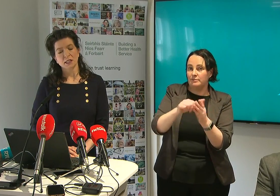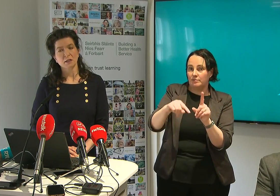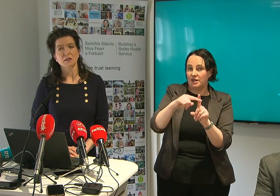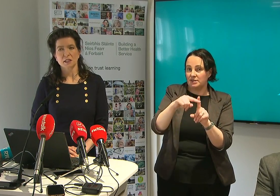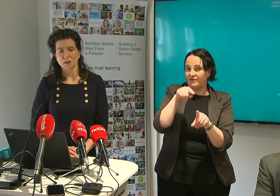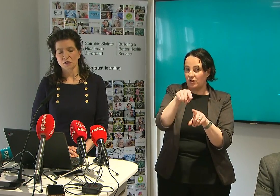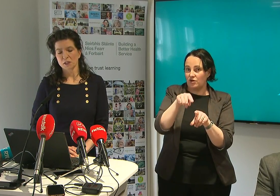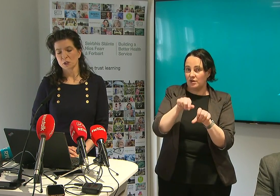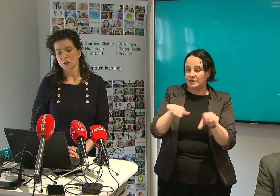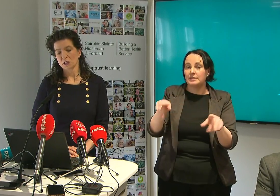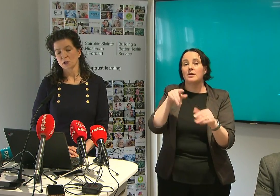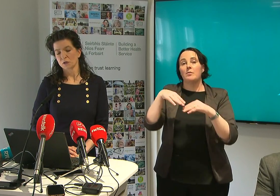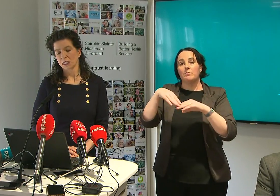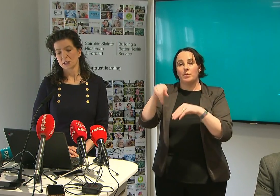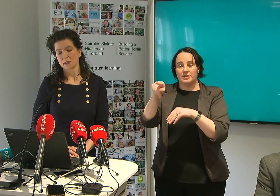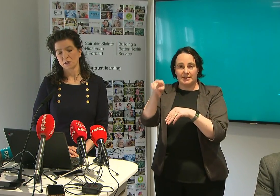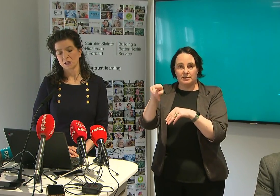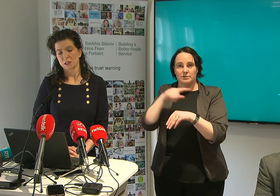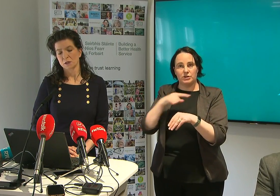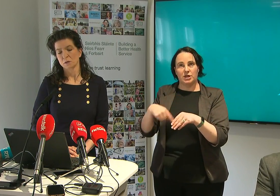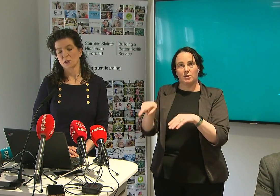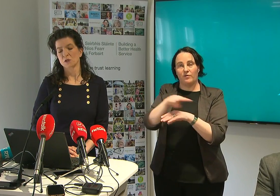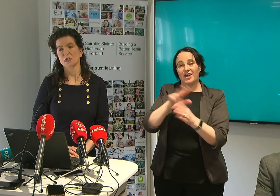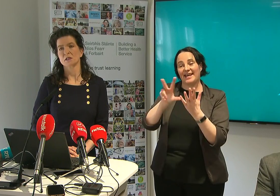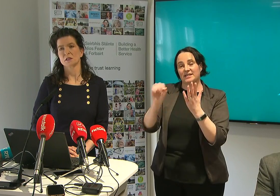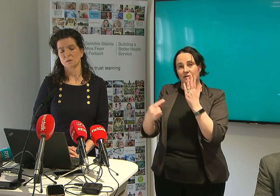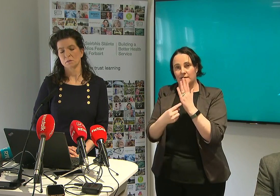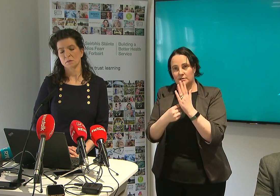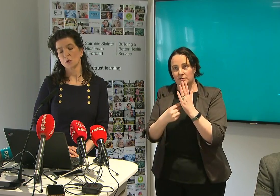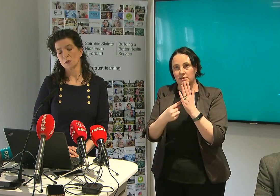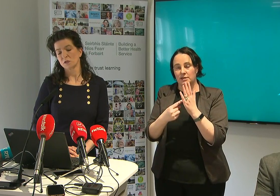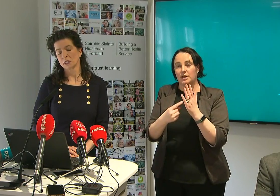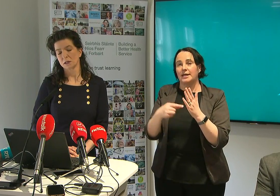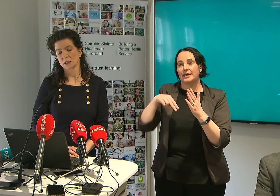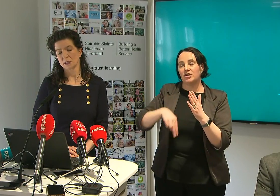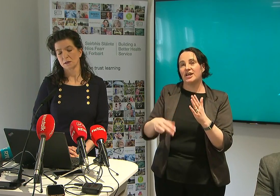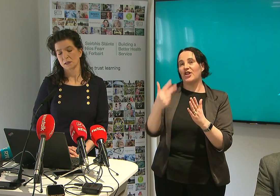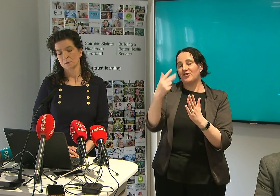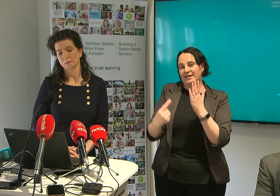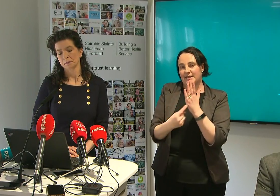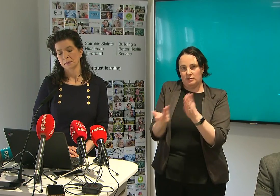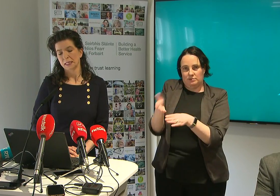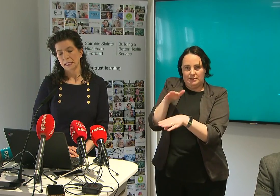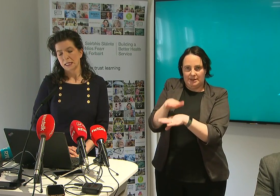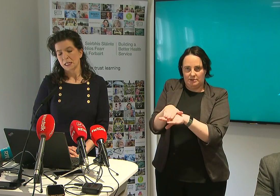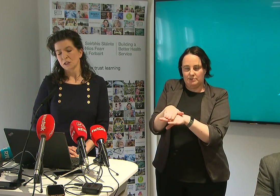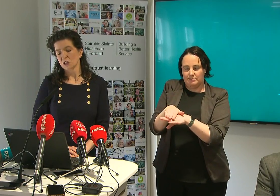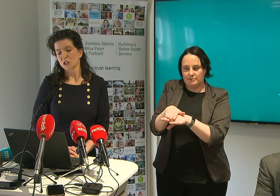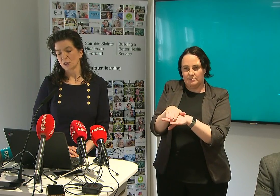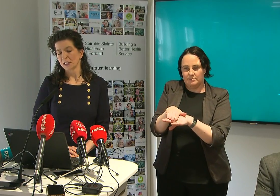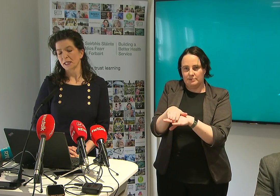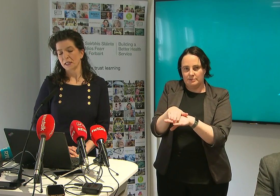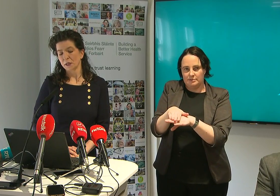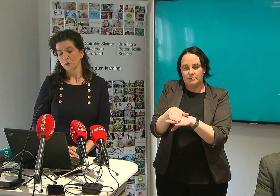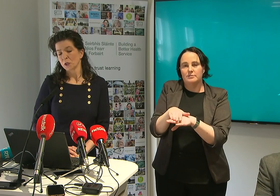In China, still the vast majority over 80,000 with 2,000, almost 3,000 deaths. And just